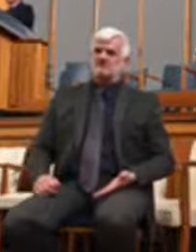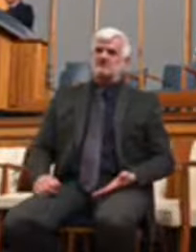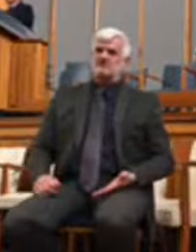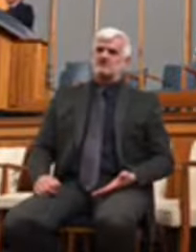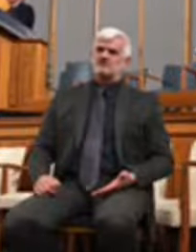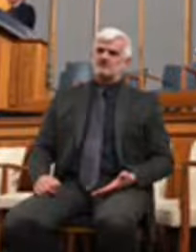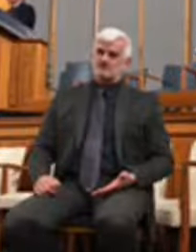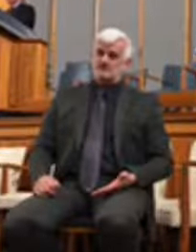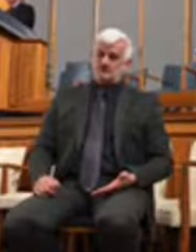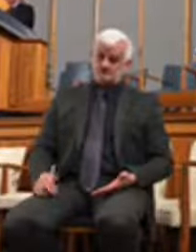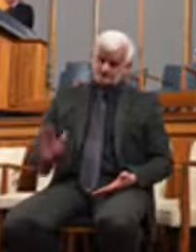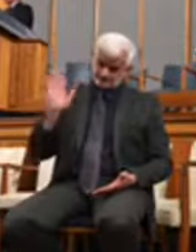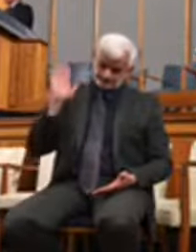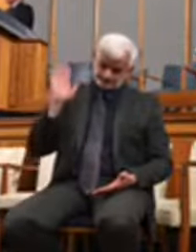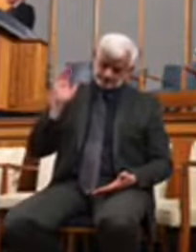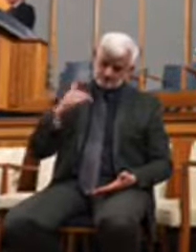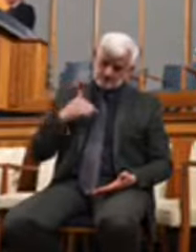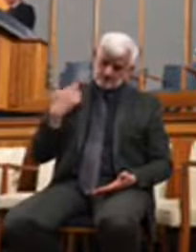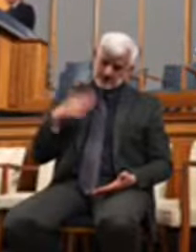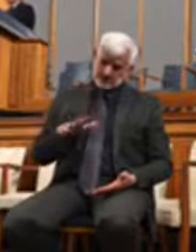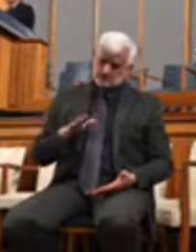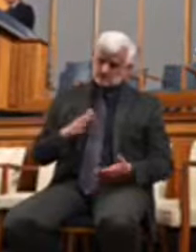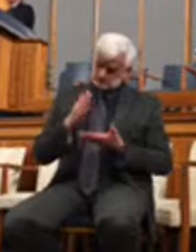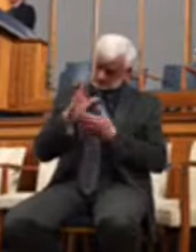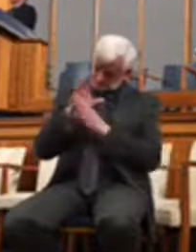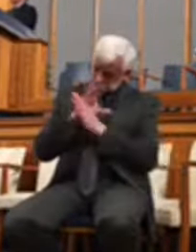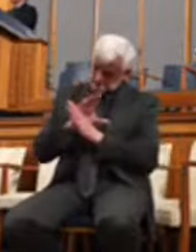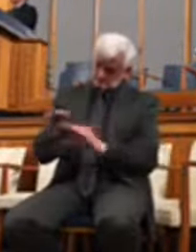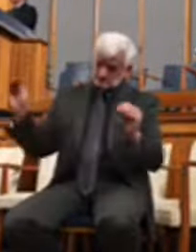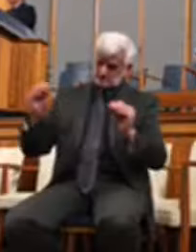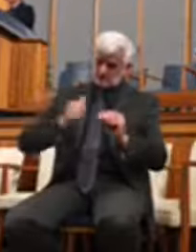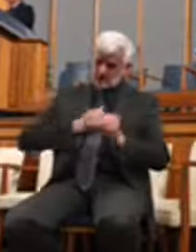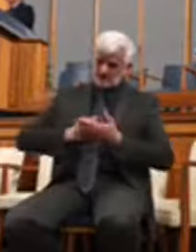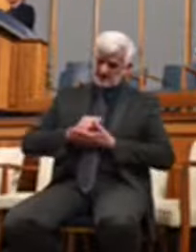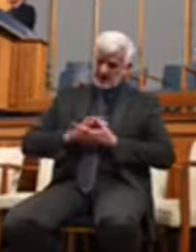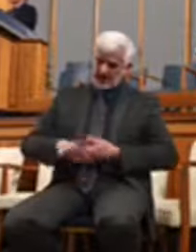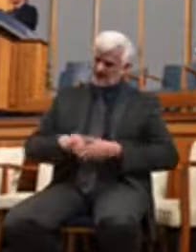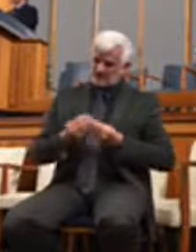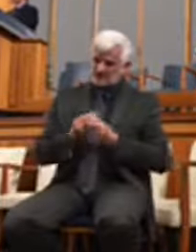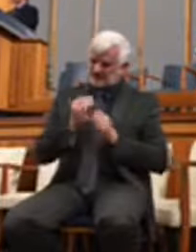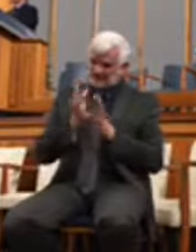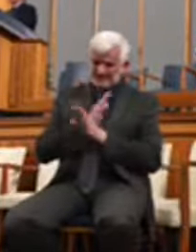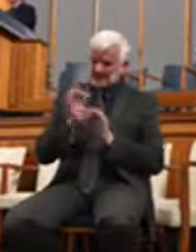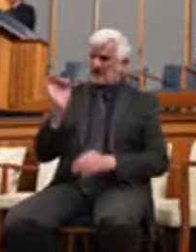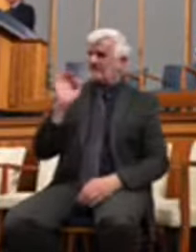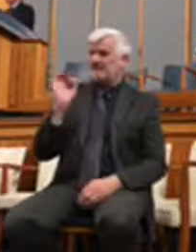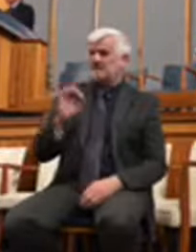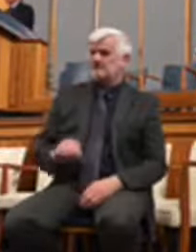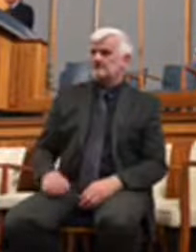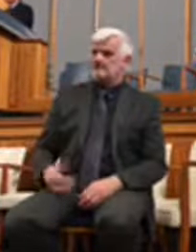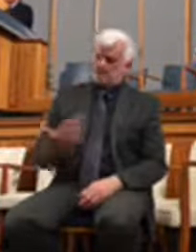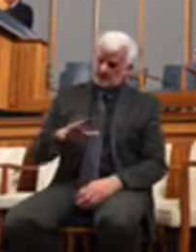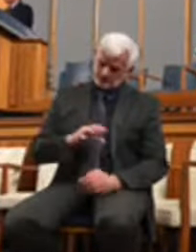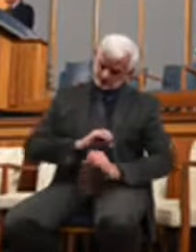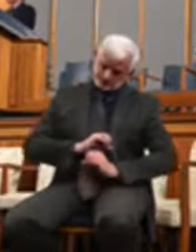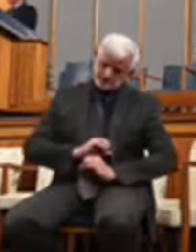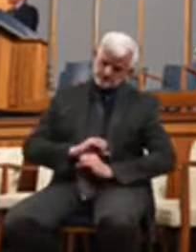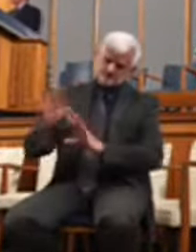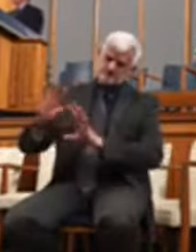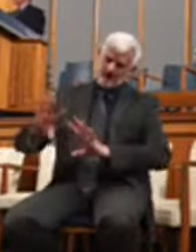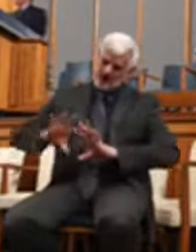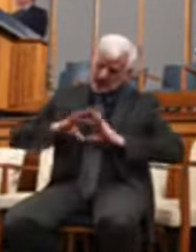declared openly, I have not hidden my transgressions, my trespasses to God. I have declared them openly